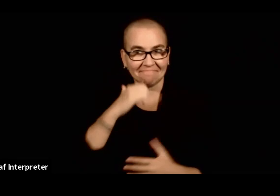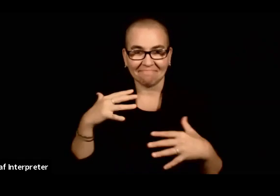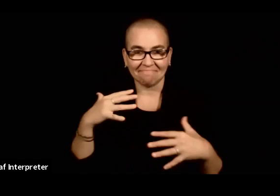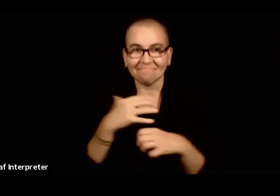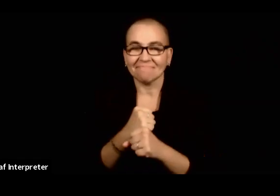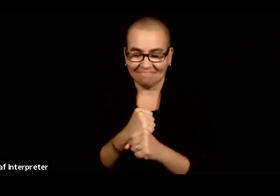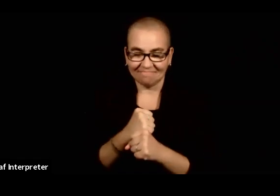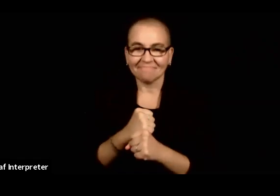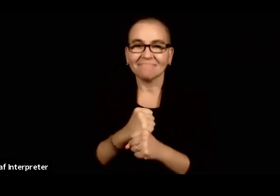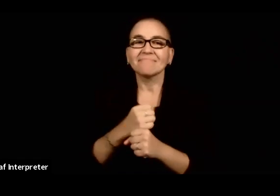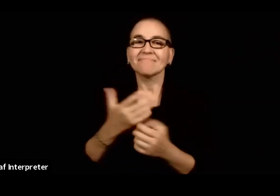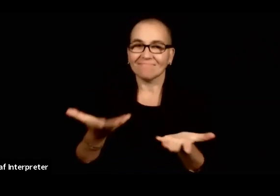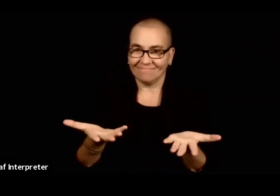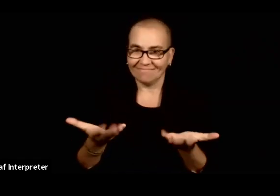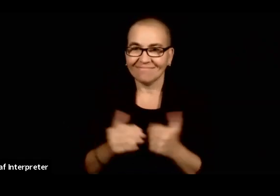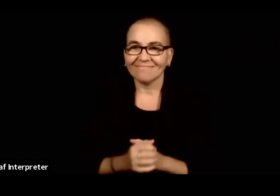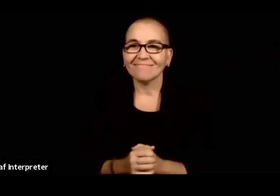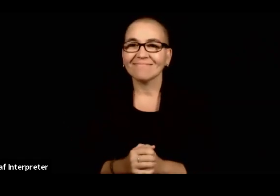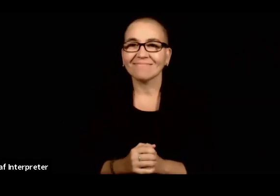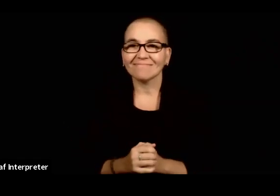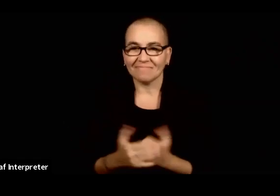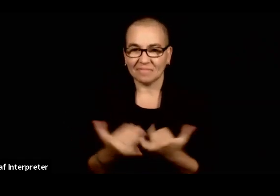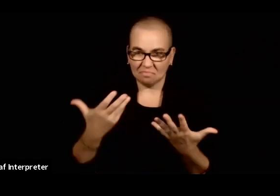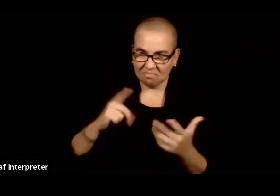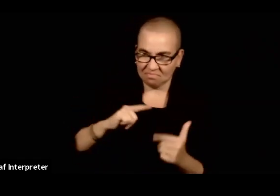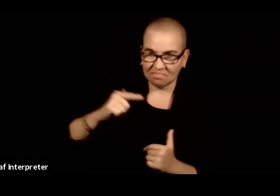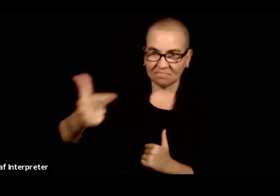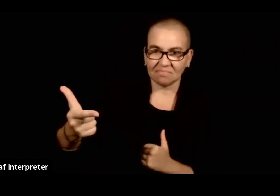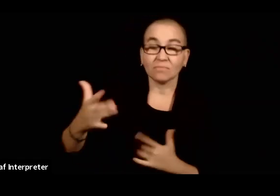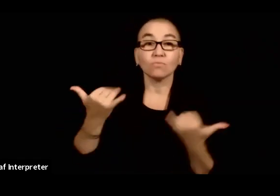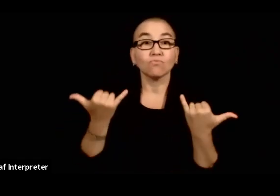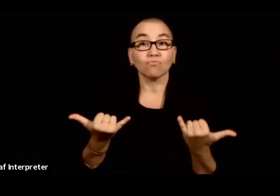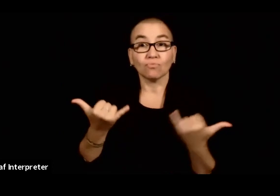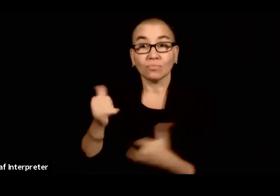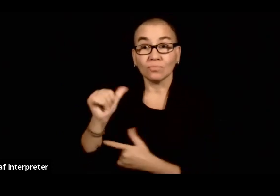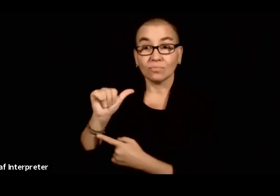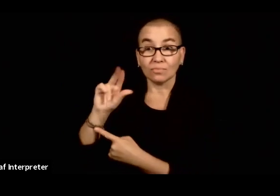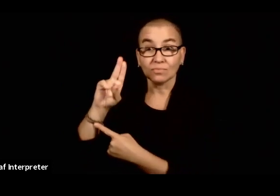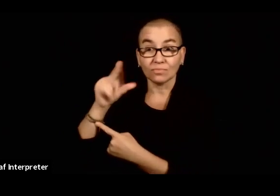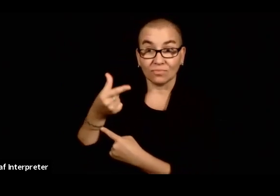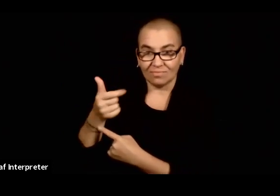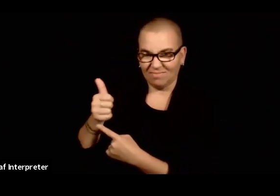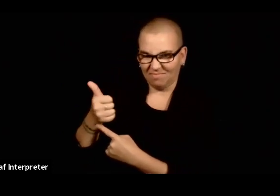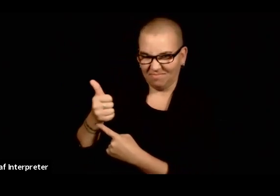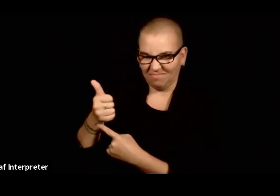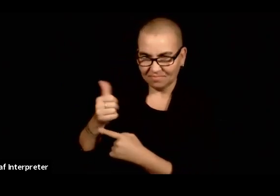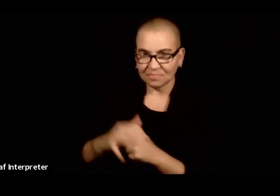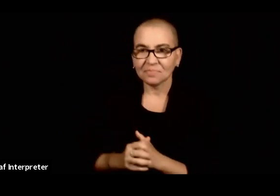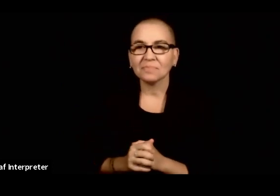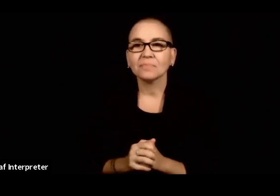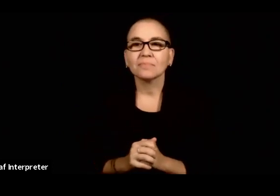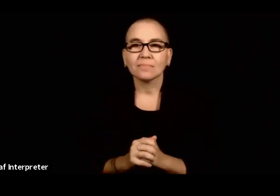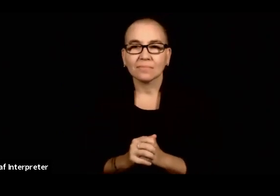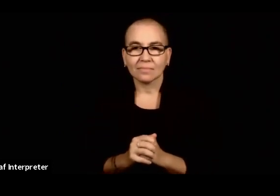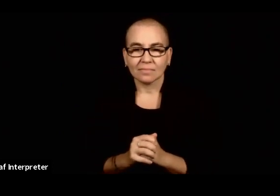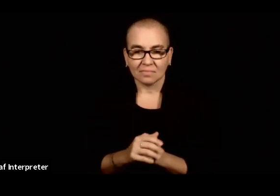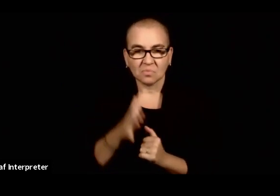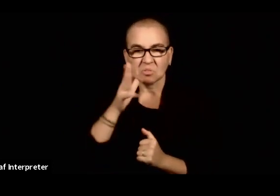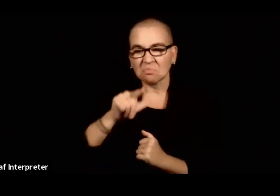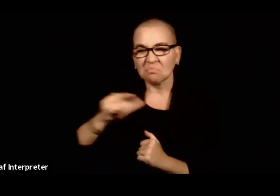media call for August 10th. We'll start today's call with a quick situation report from Health Commissioner Jan Malcolm. We'll then hear more about